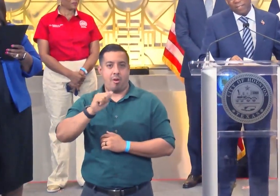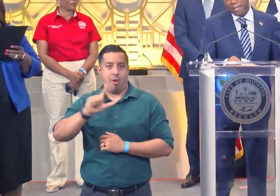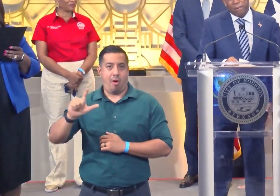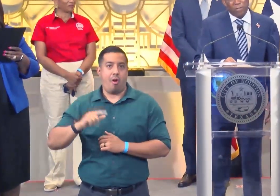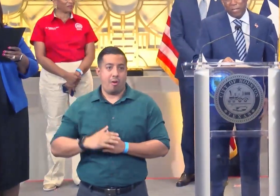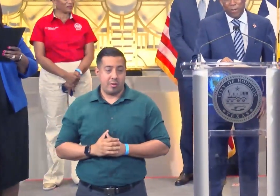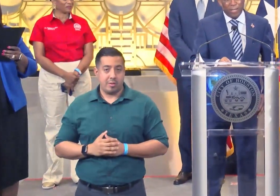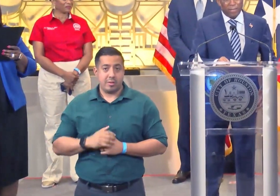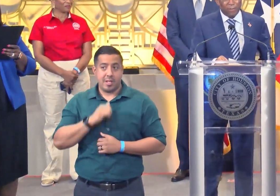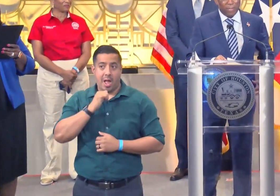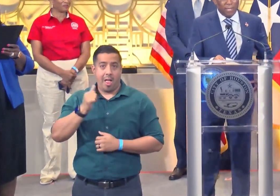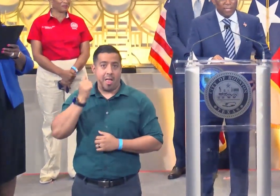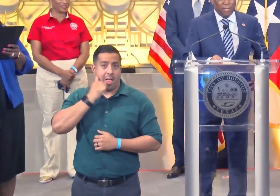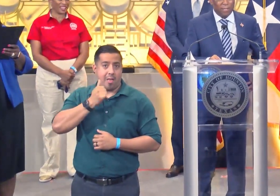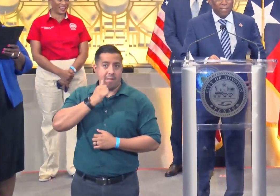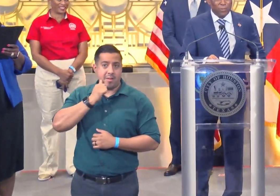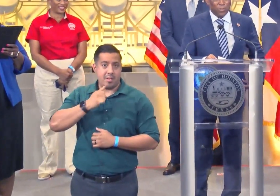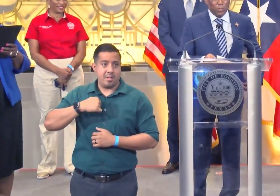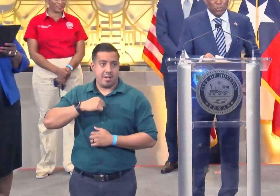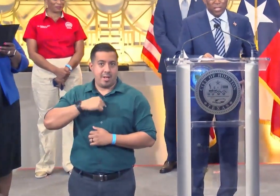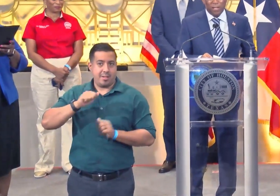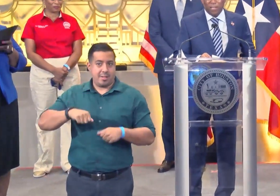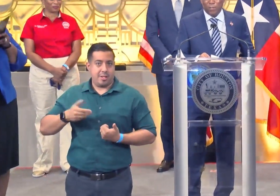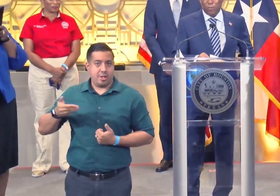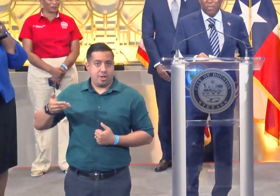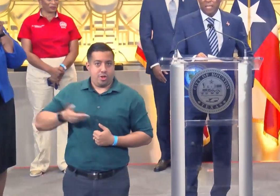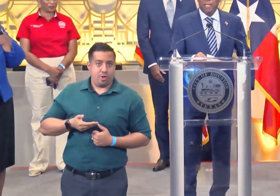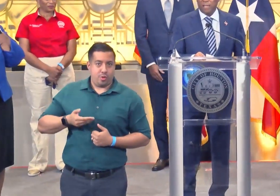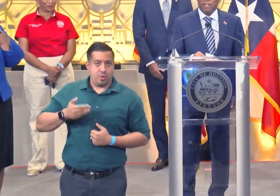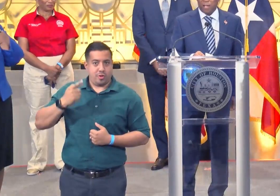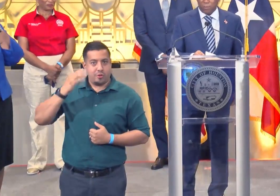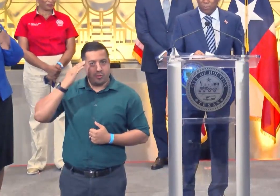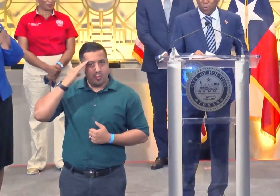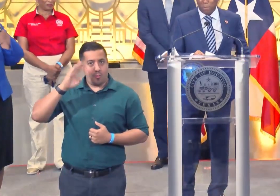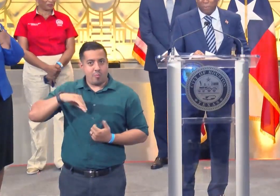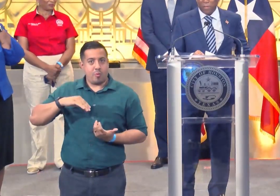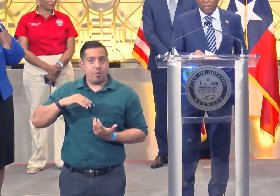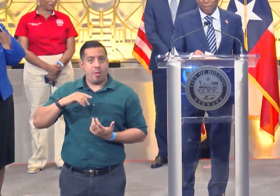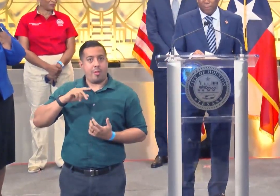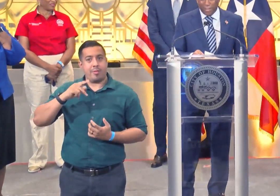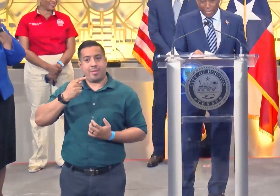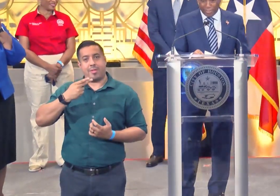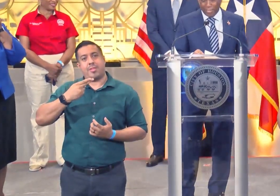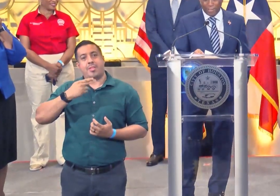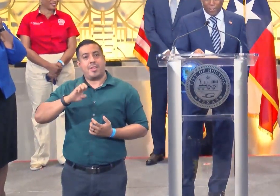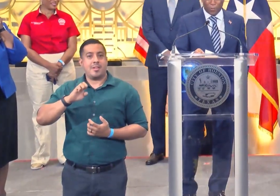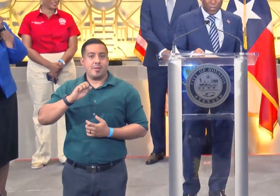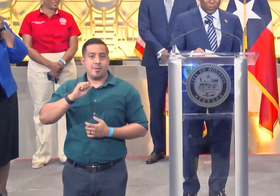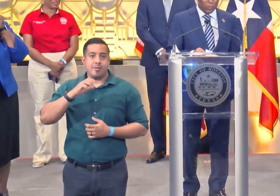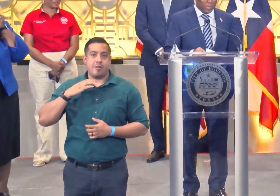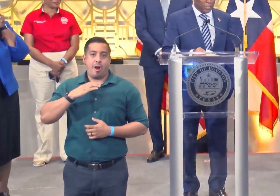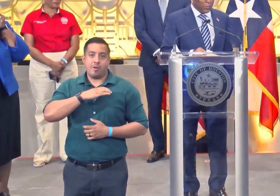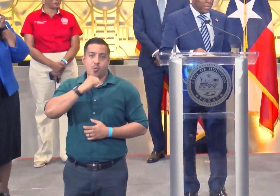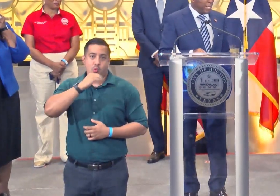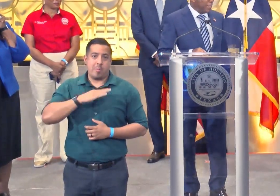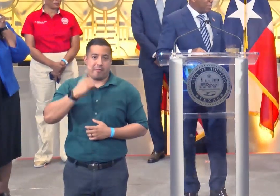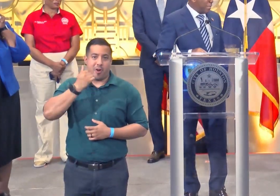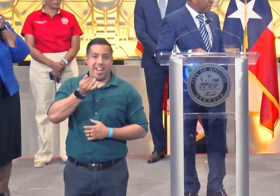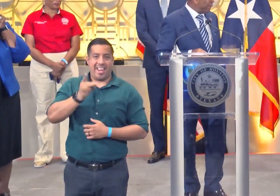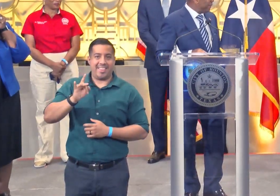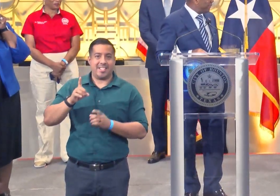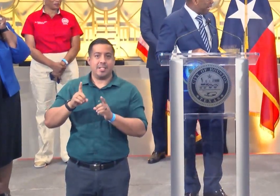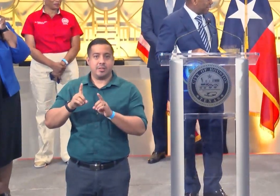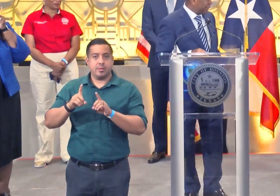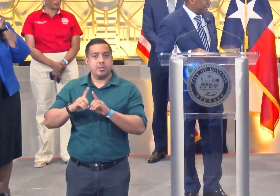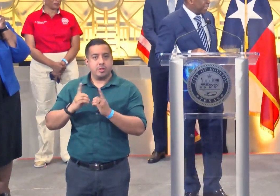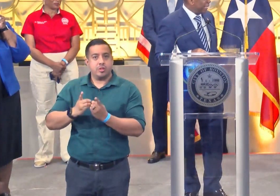And then not every day do I get to introduce, you know, the Congresswoman of the 18th Congressional District,